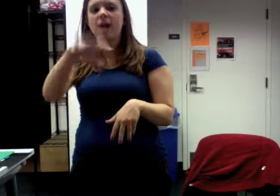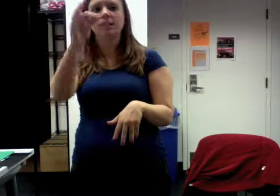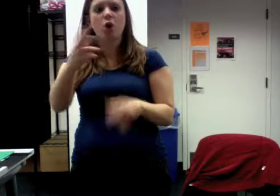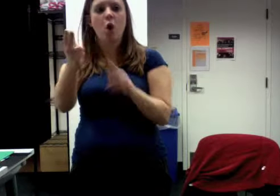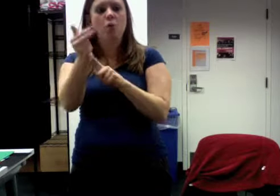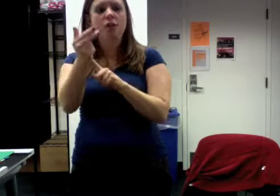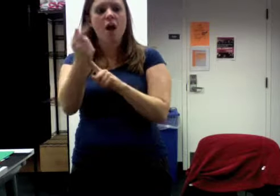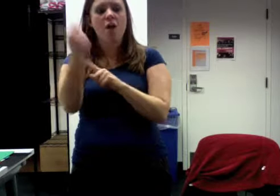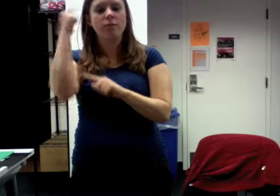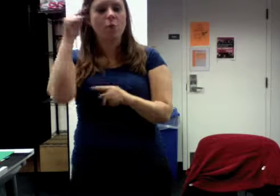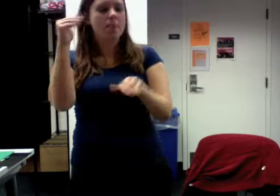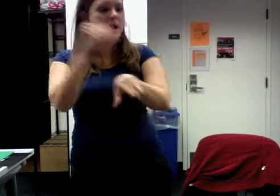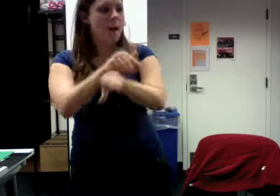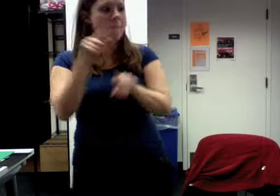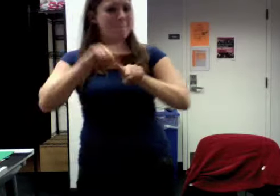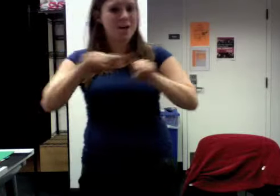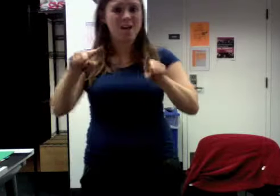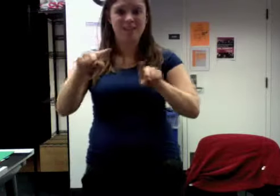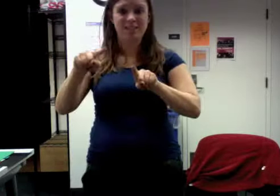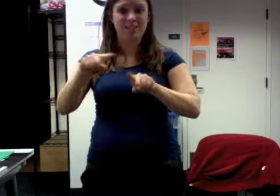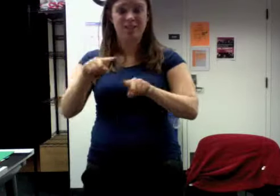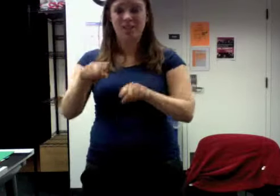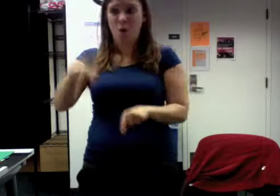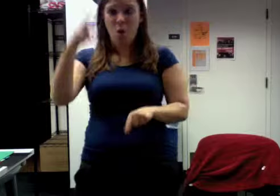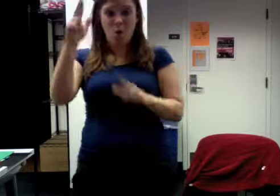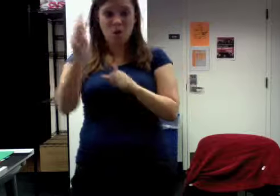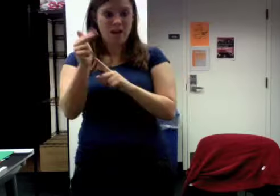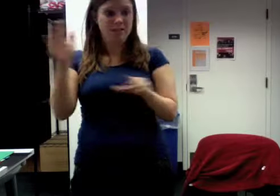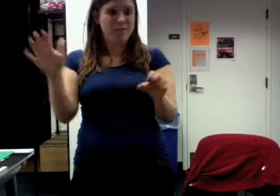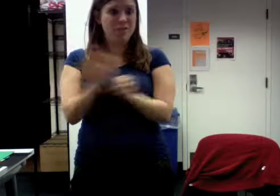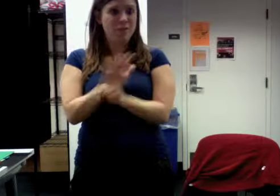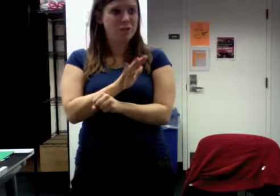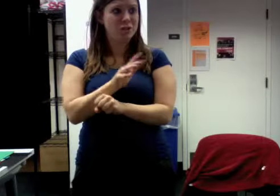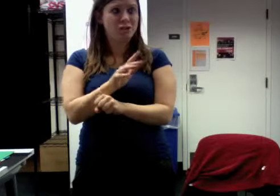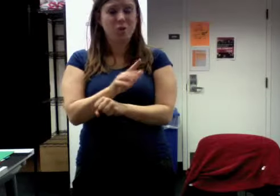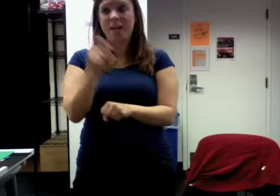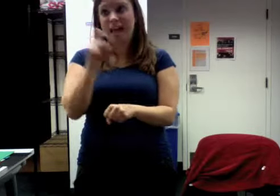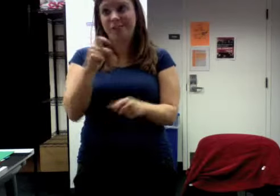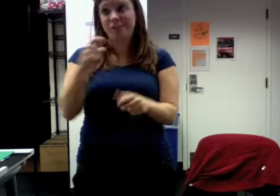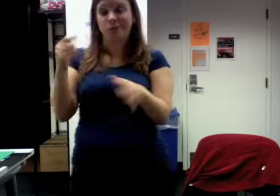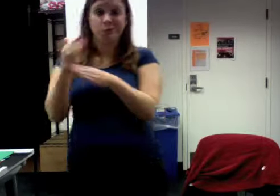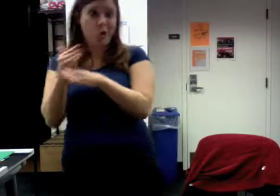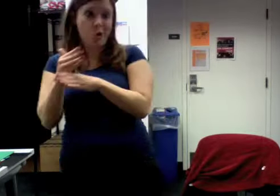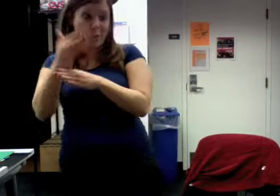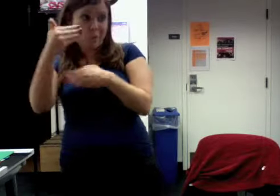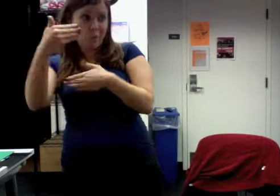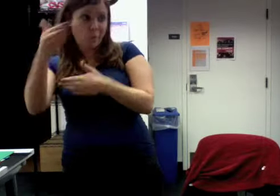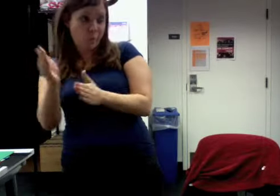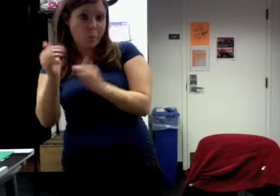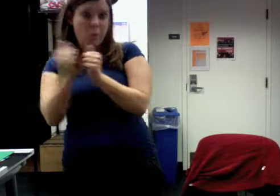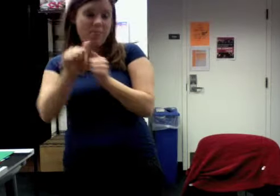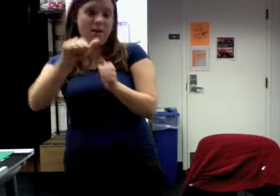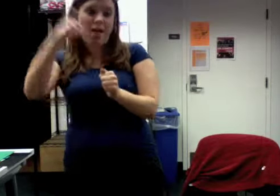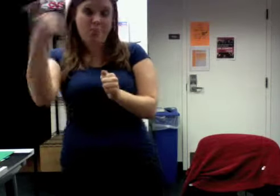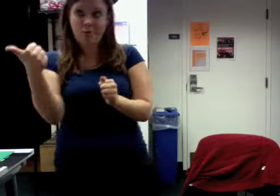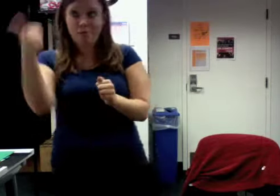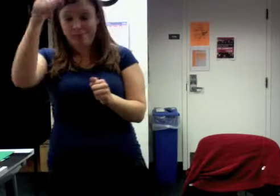and he looks, and here's this guy, and he's like, had his pair of pants hanging there, and he's in